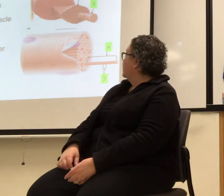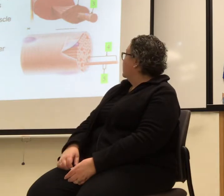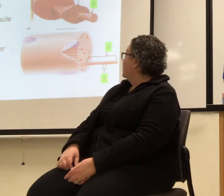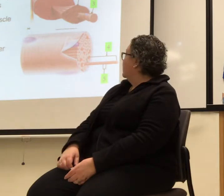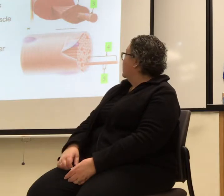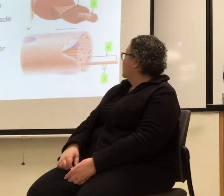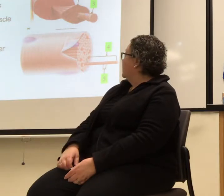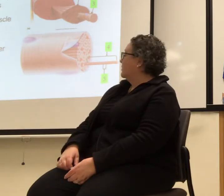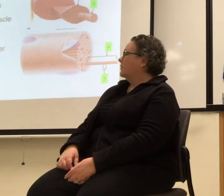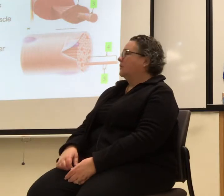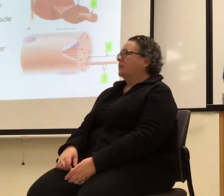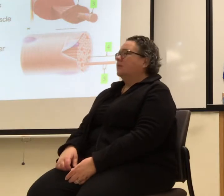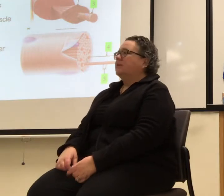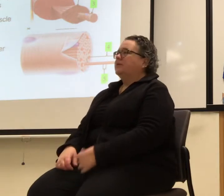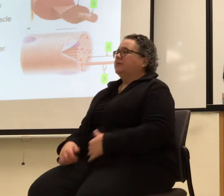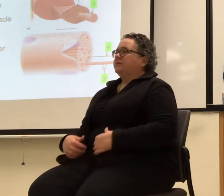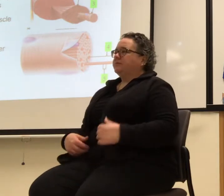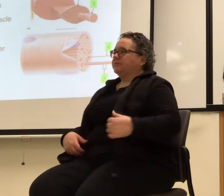many